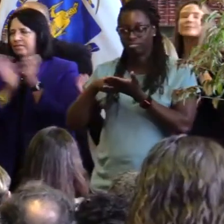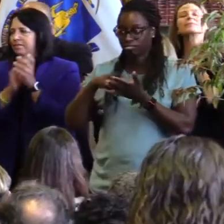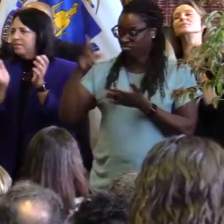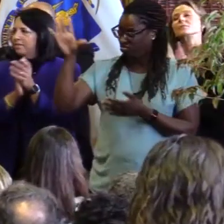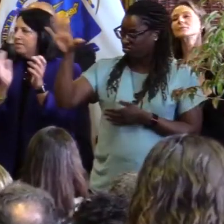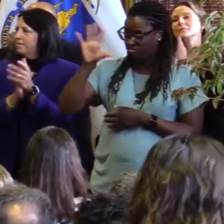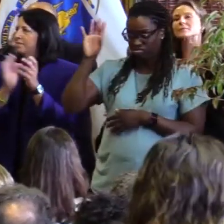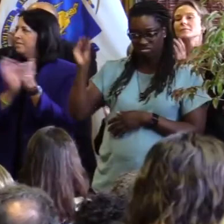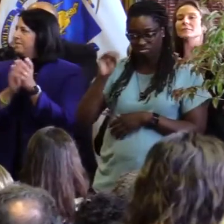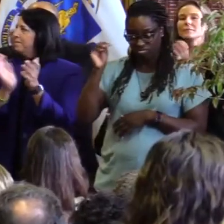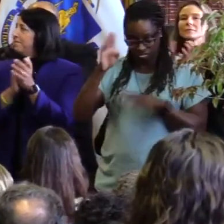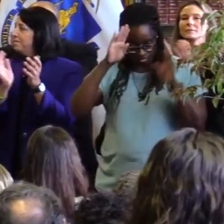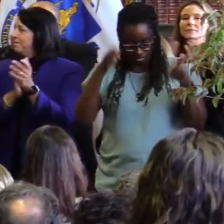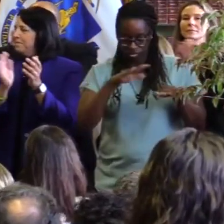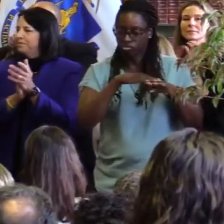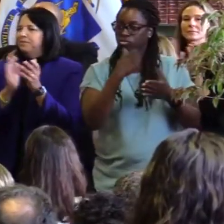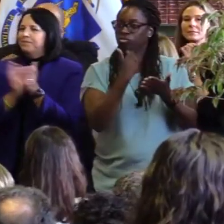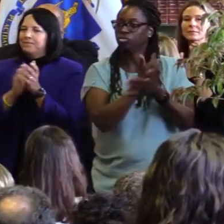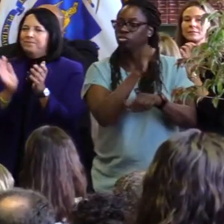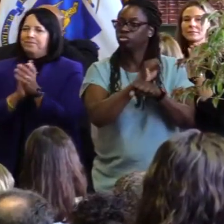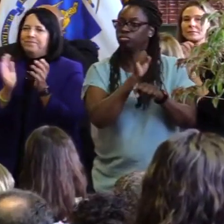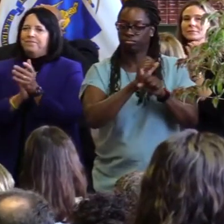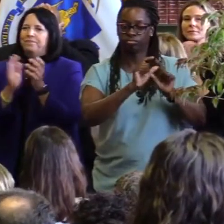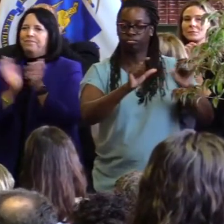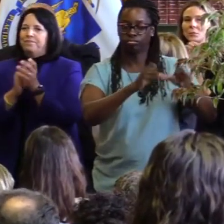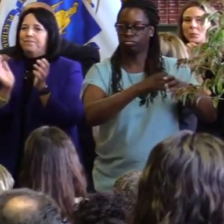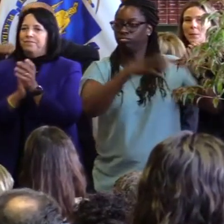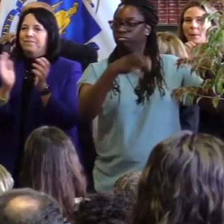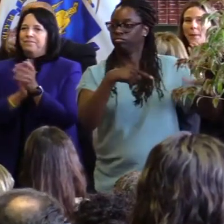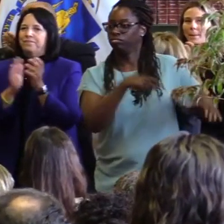growth as well.